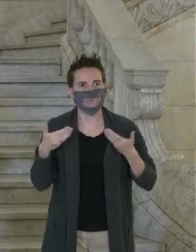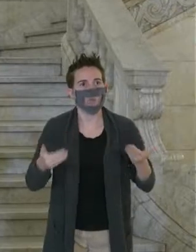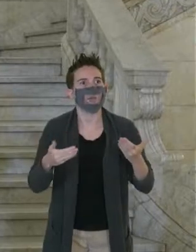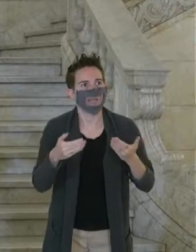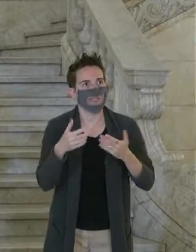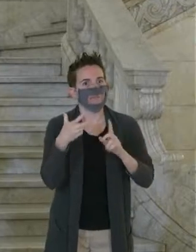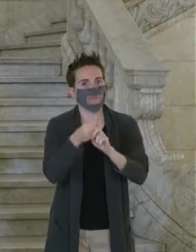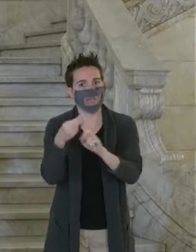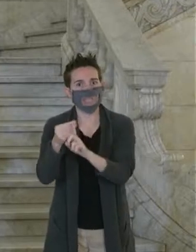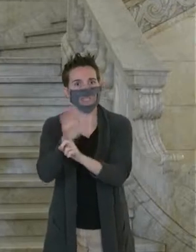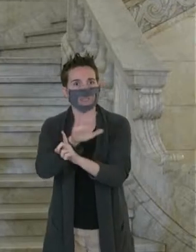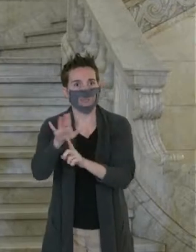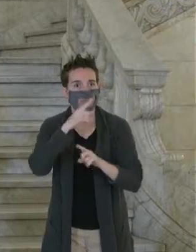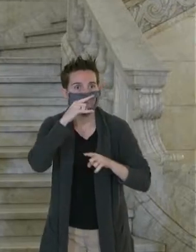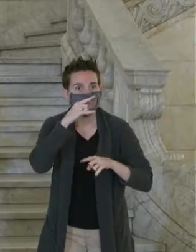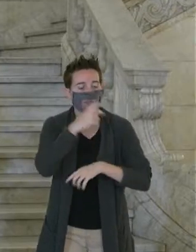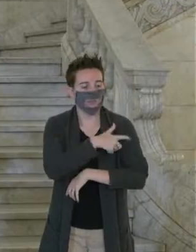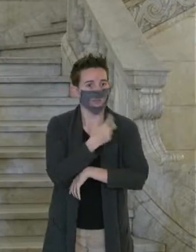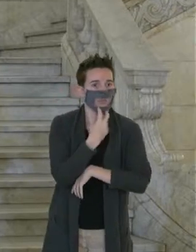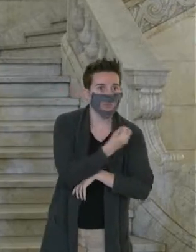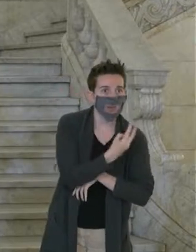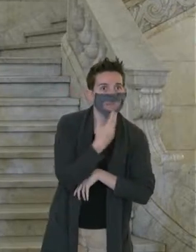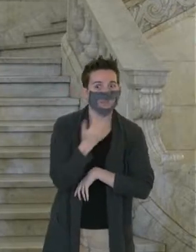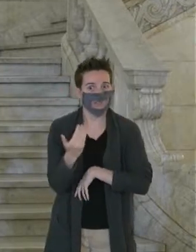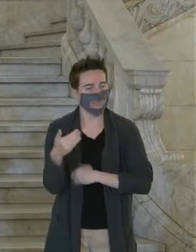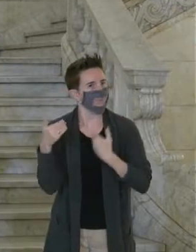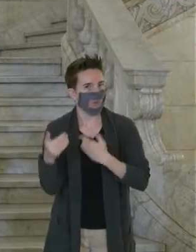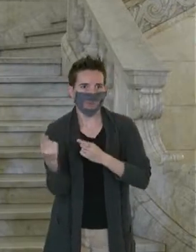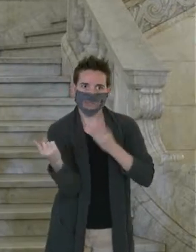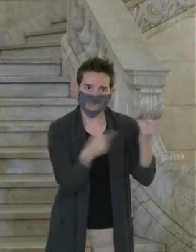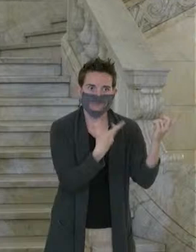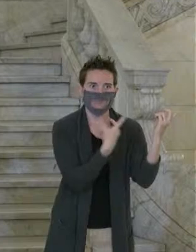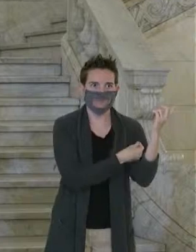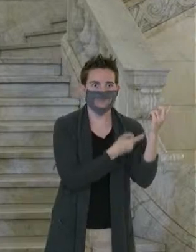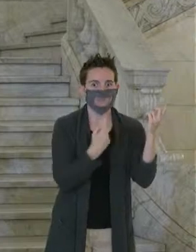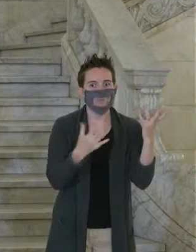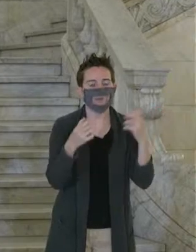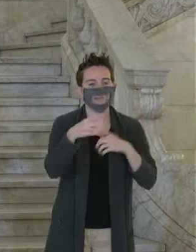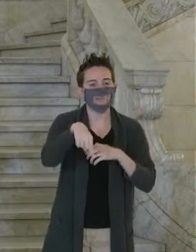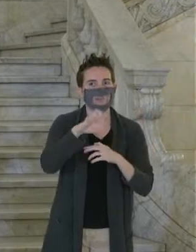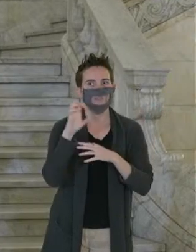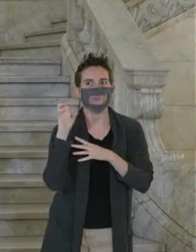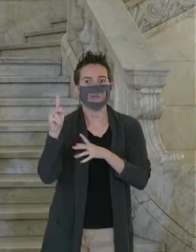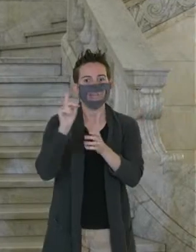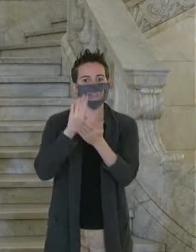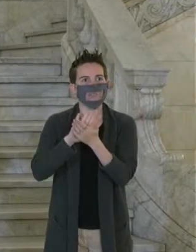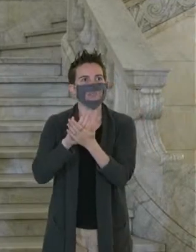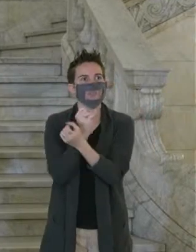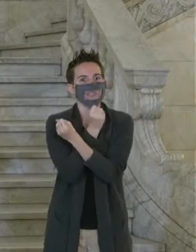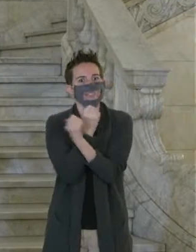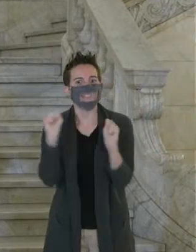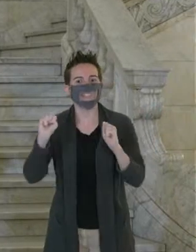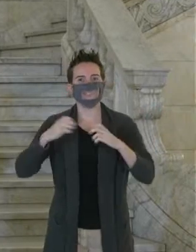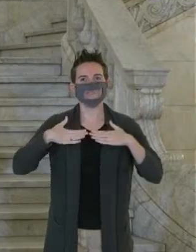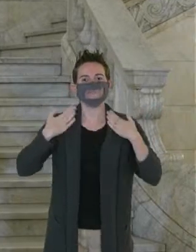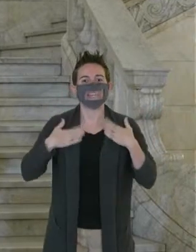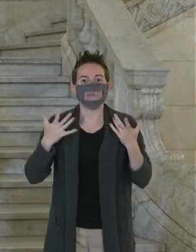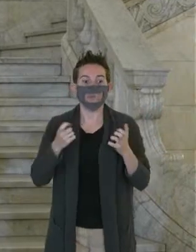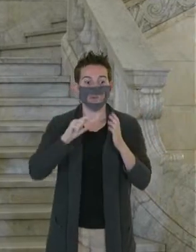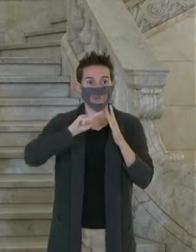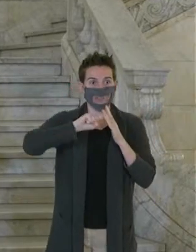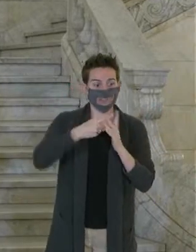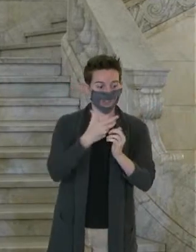to 15-year-old kids vaccinated. We want to make sure that they can safely return to school in the fall, and we want to start that